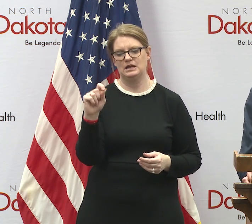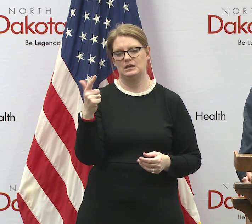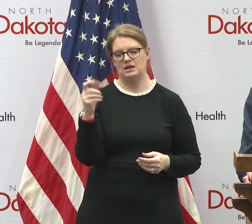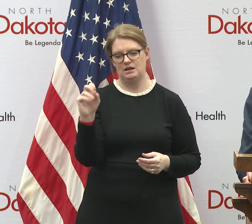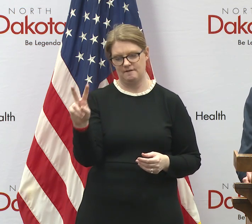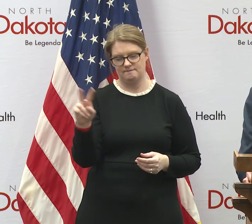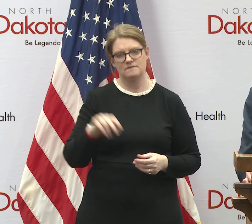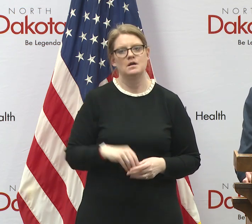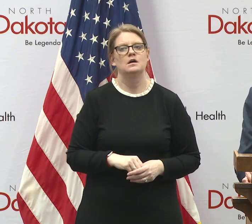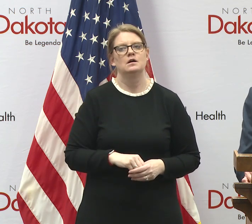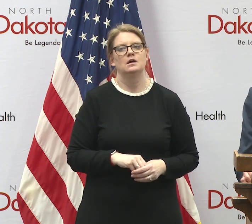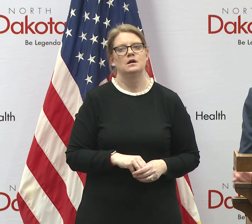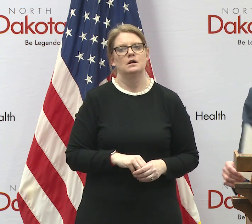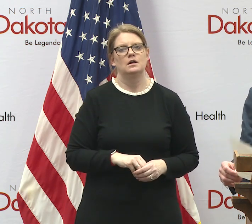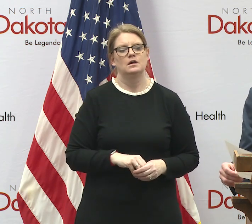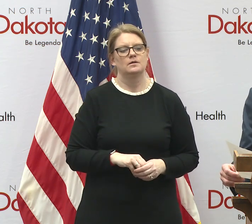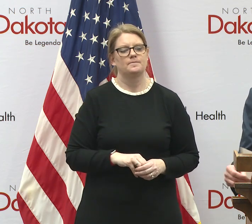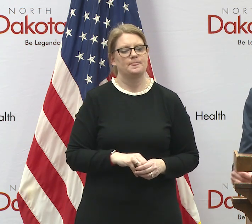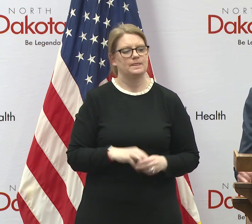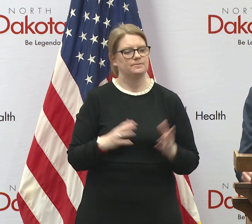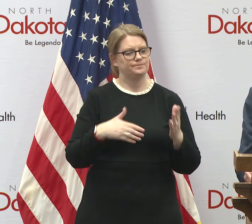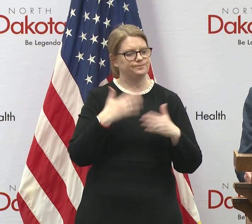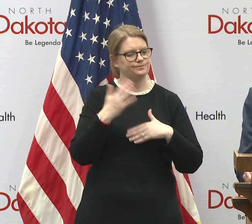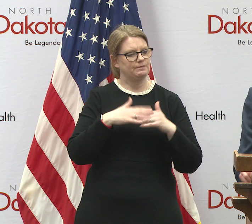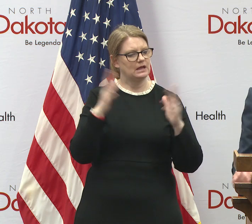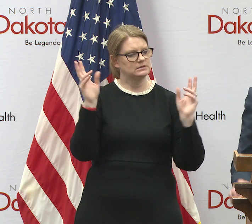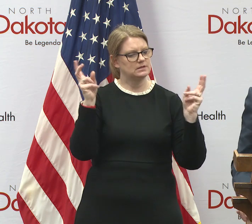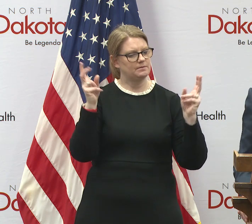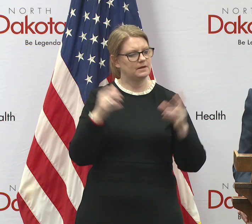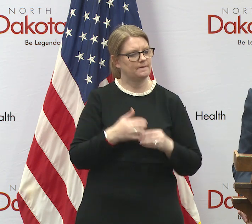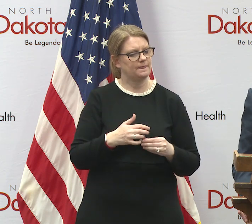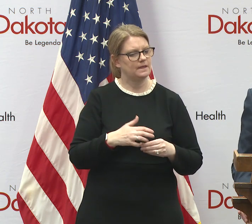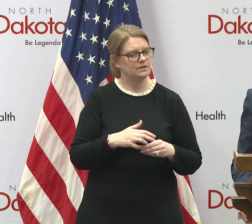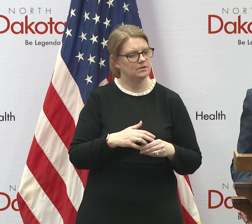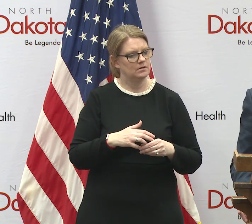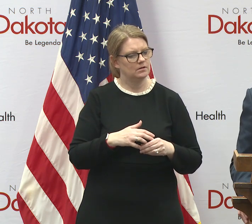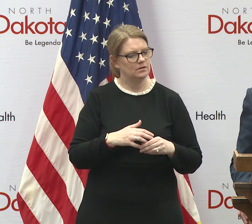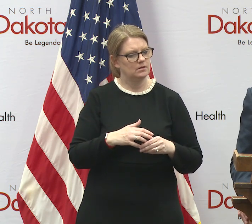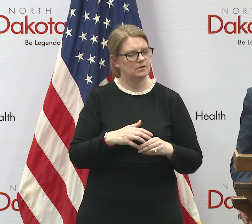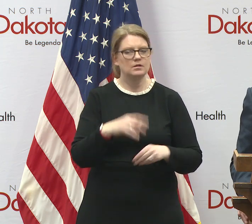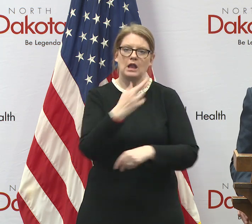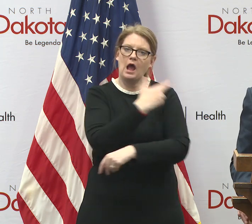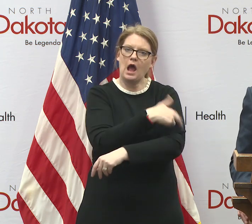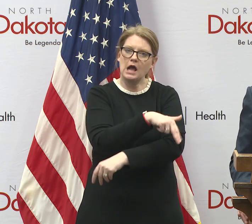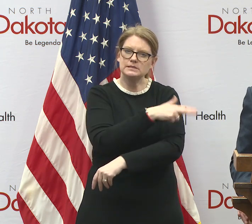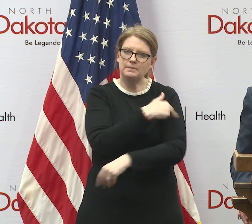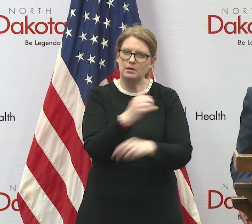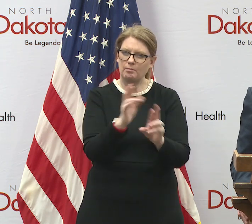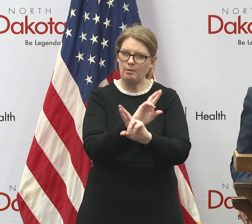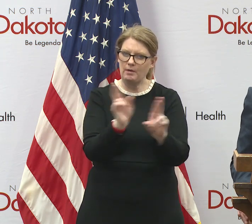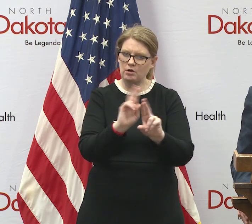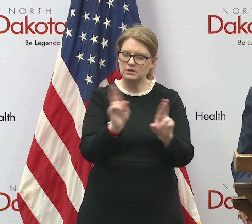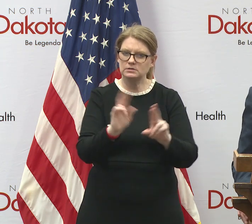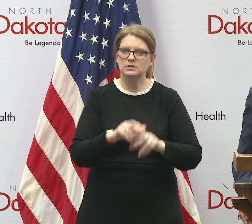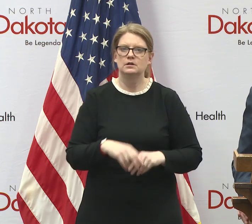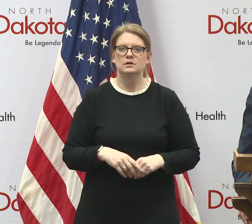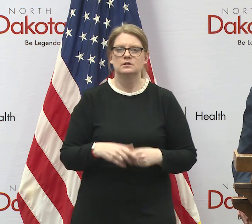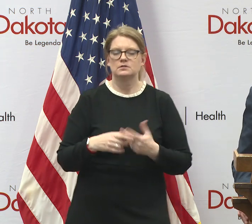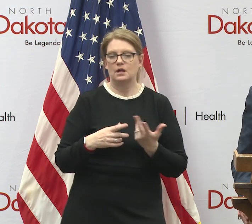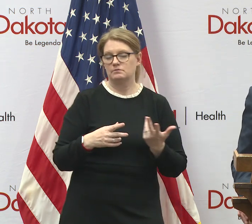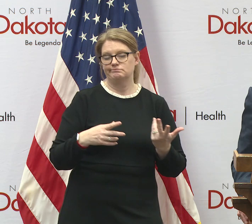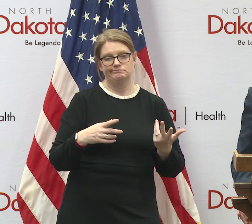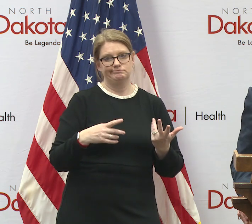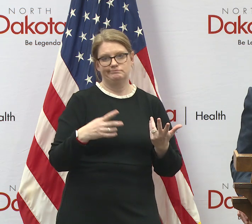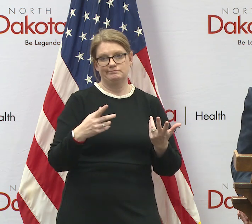dot.nd.gov. Next topic we want to talk about is hospital preparedness. We've talked a number of